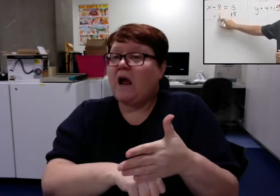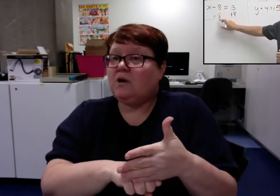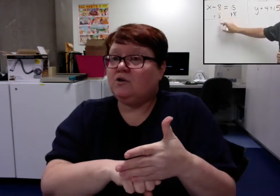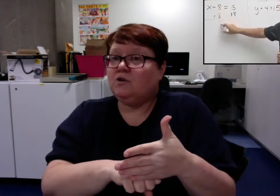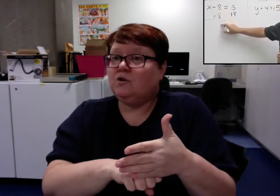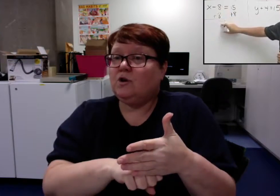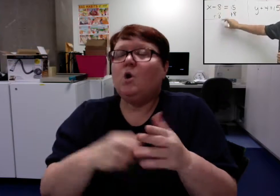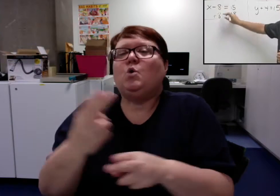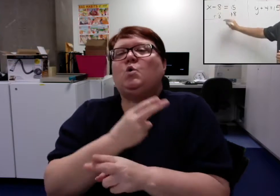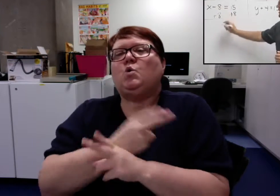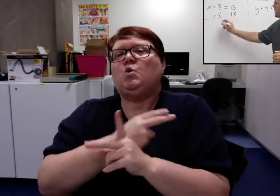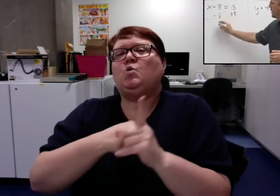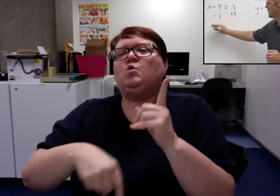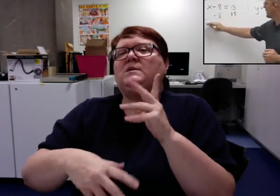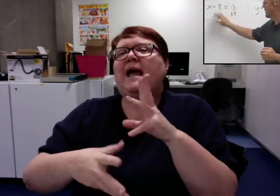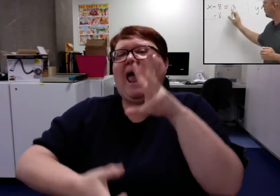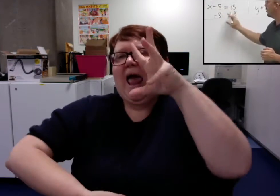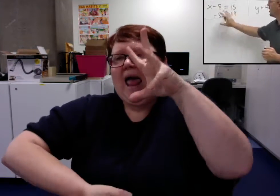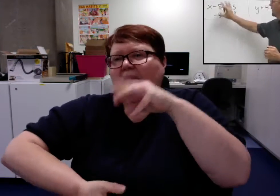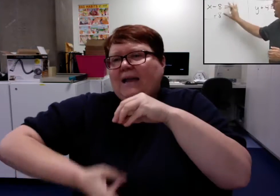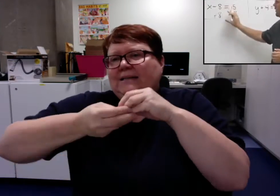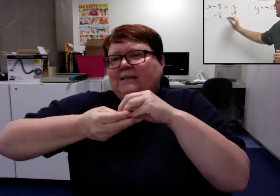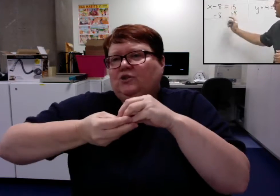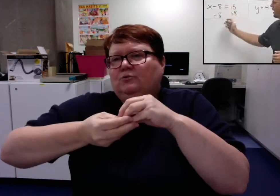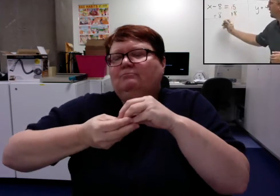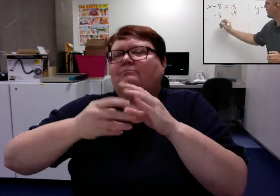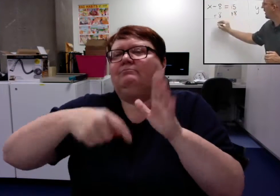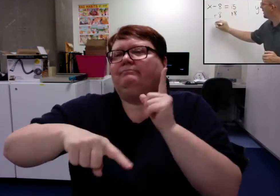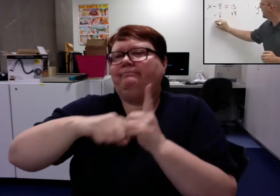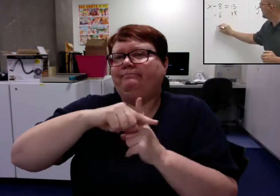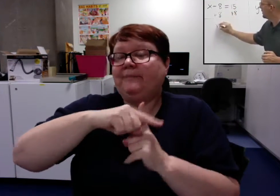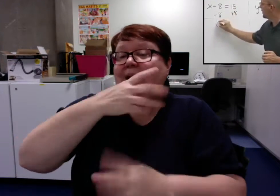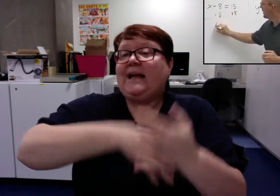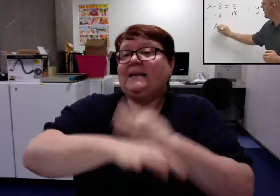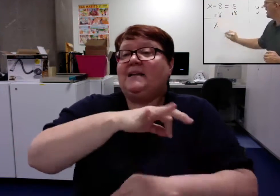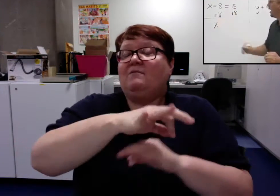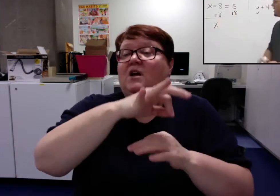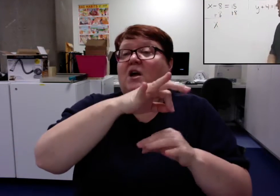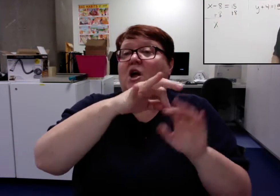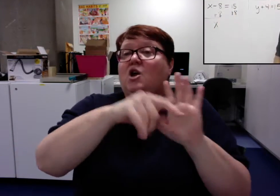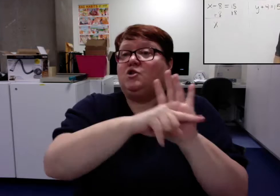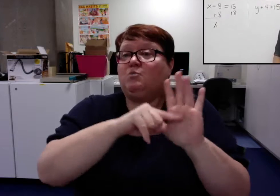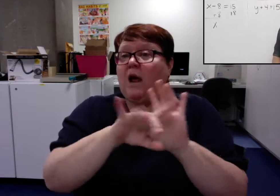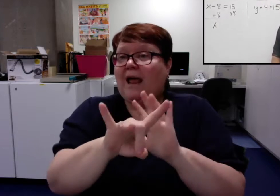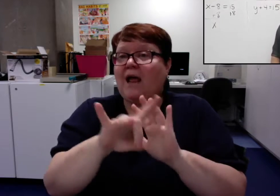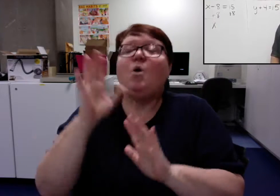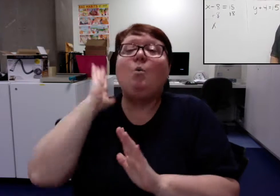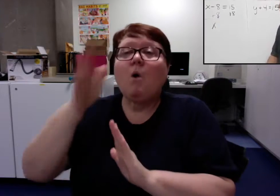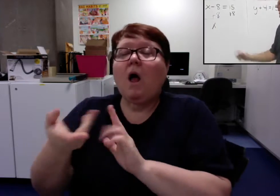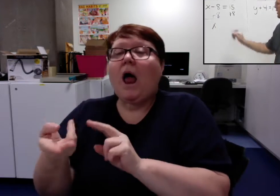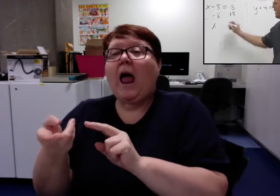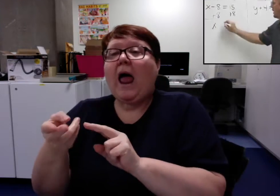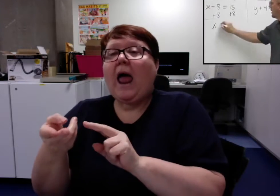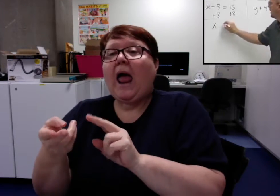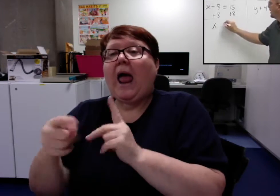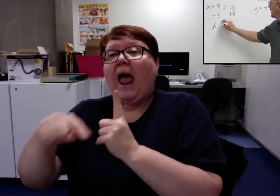Negative 8 plus the 8 is going to get rid of everything other than the x on that side.